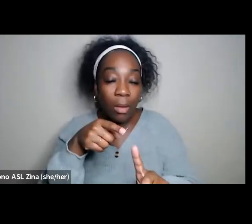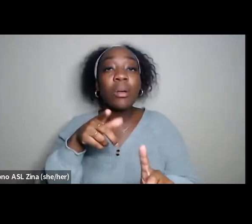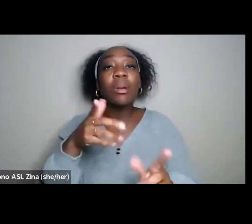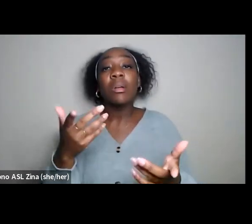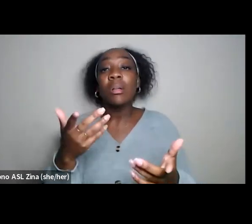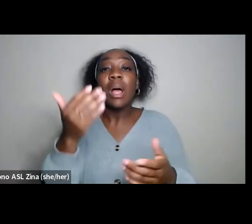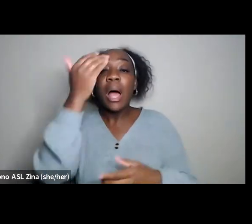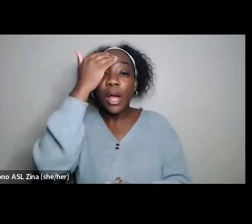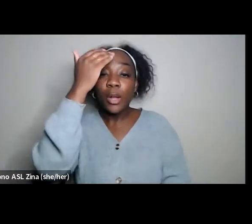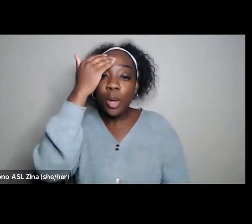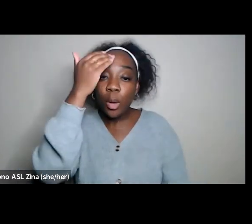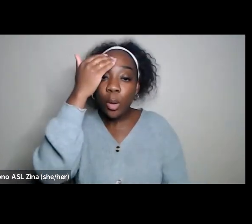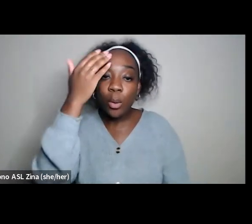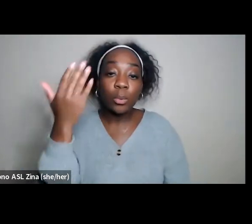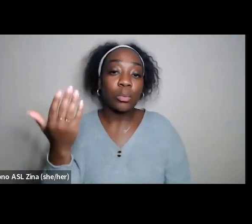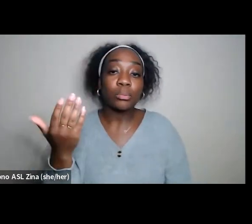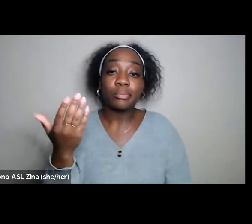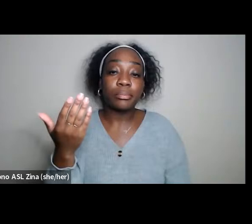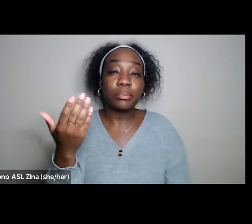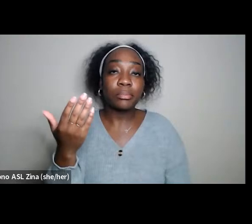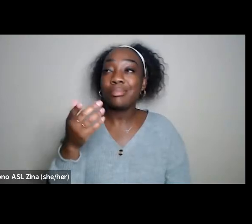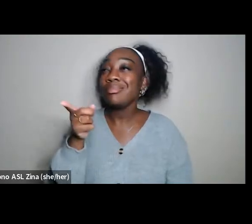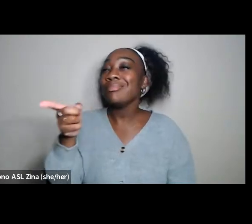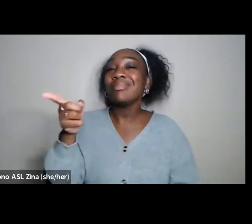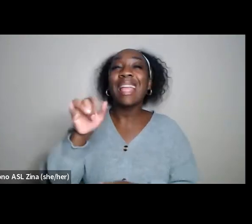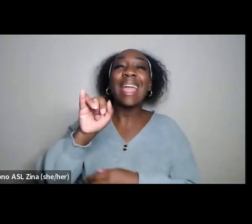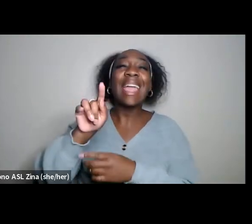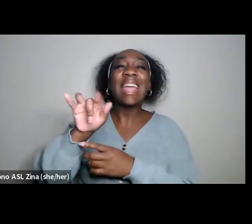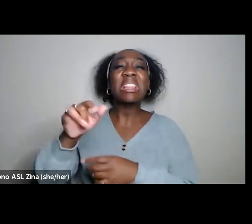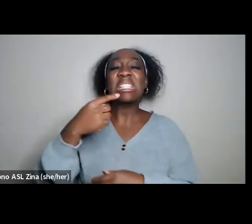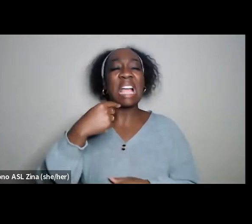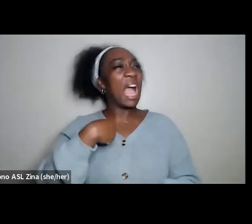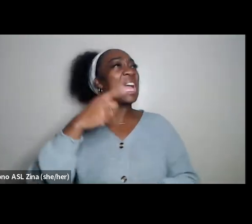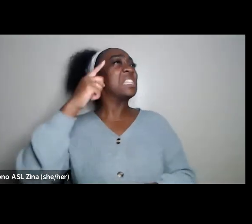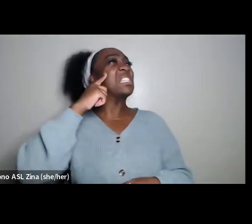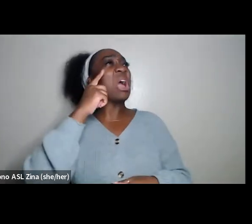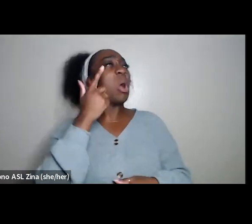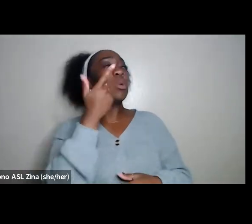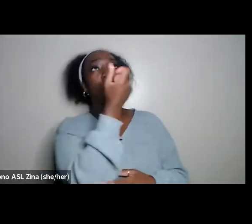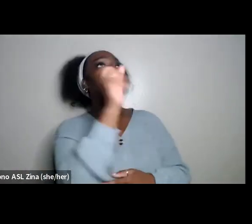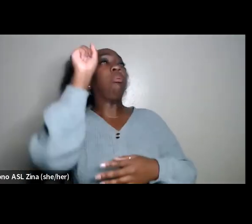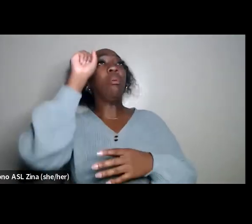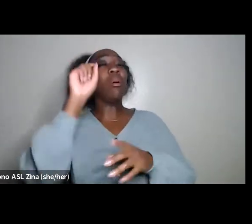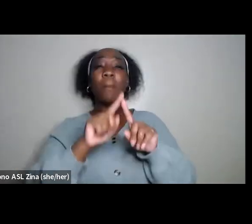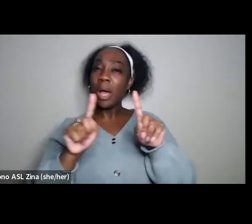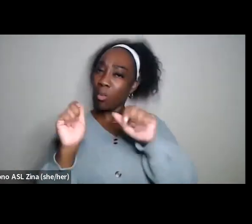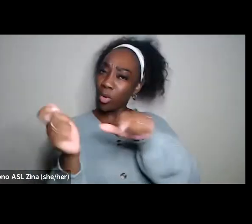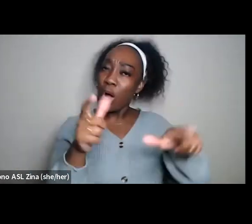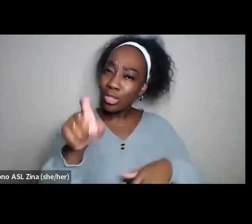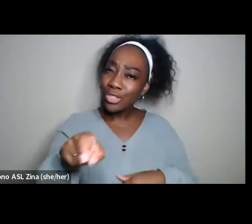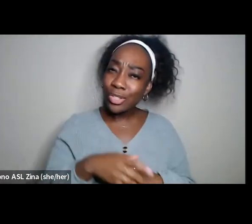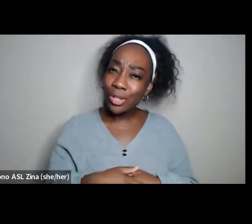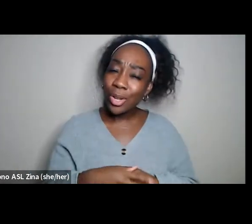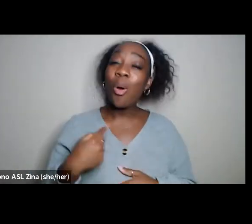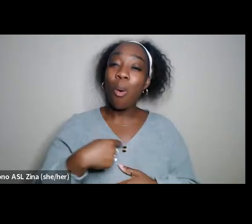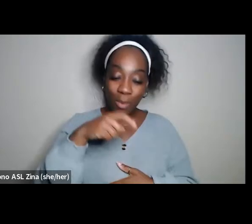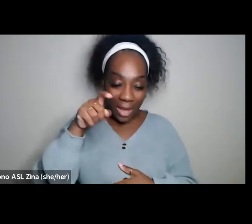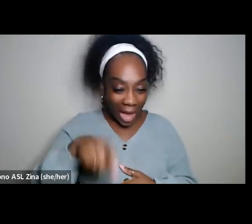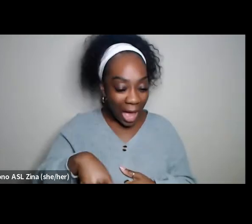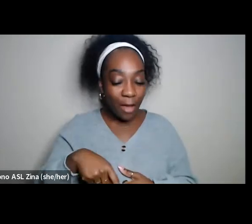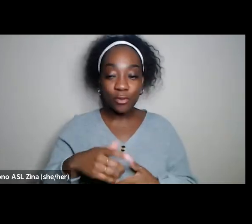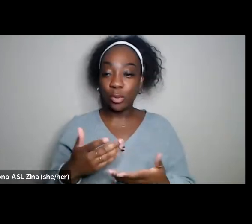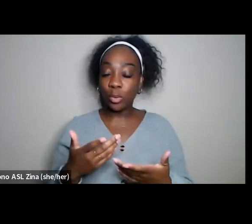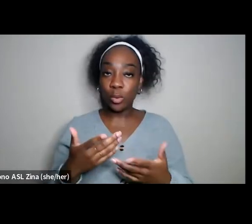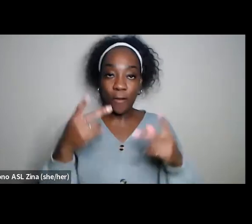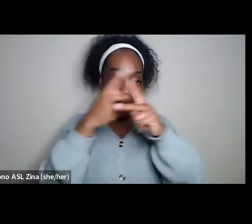radical. Let's all be radicals. This moment warrants radicalism. Radicalism means getting to the